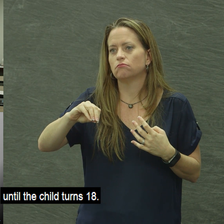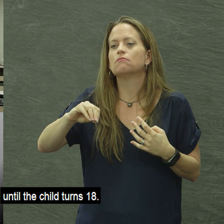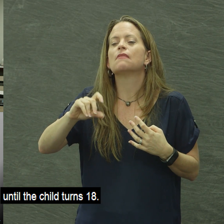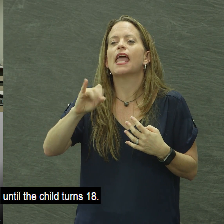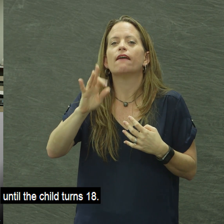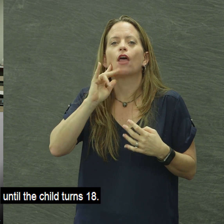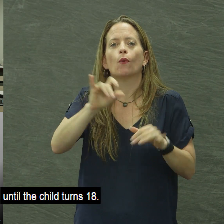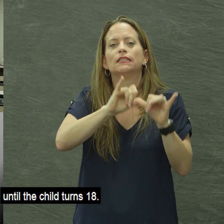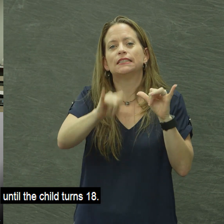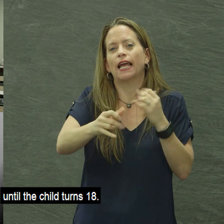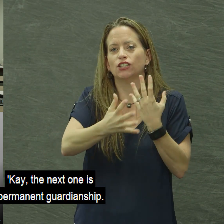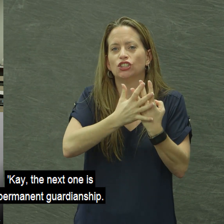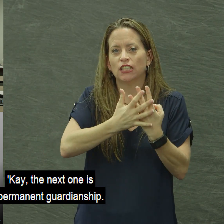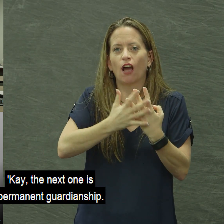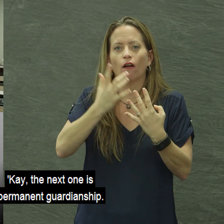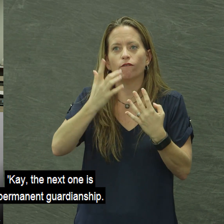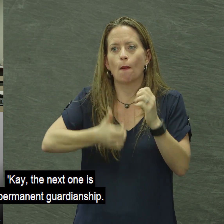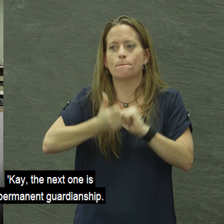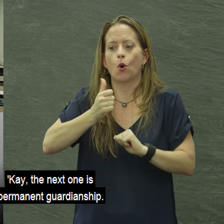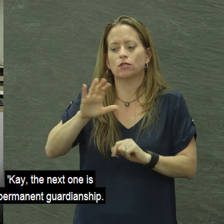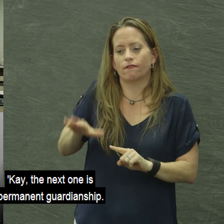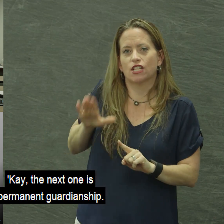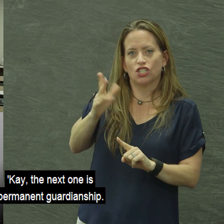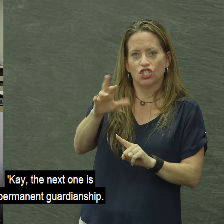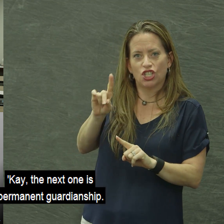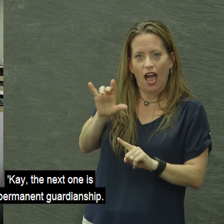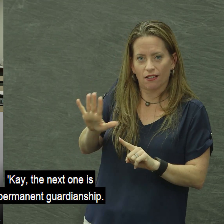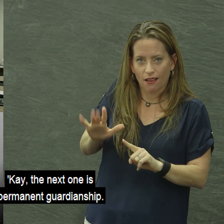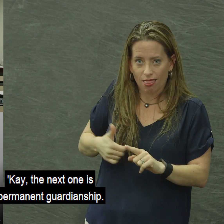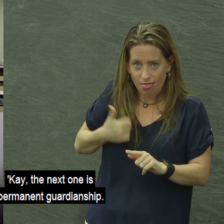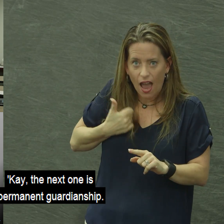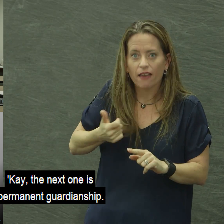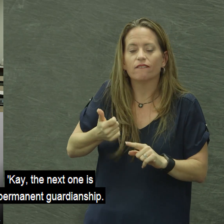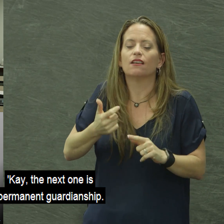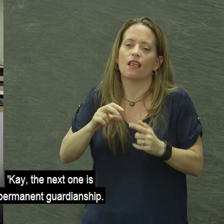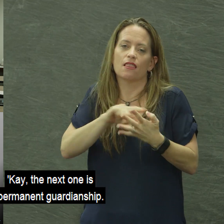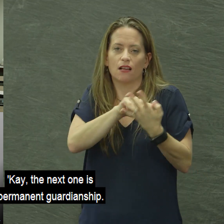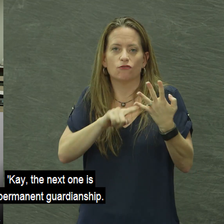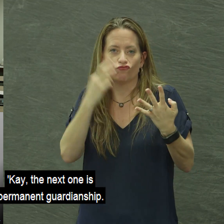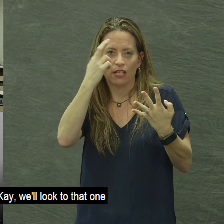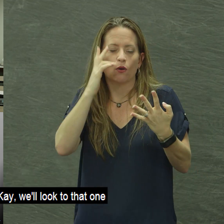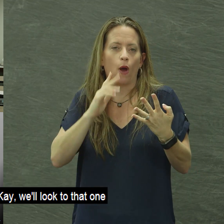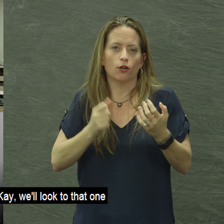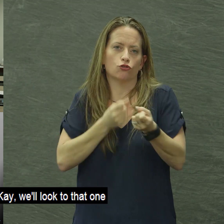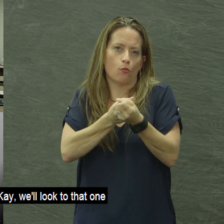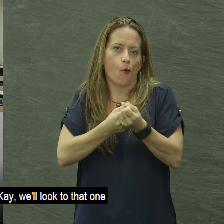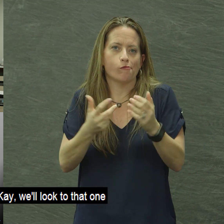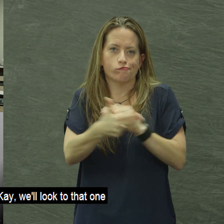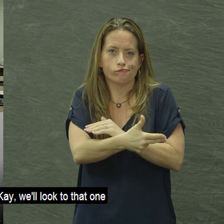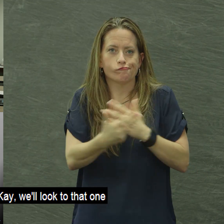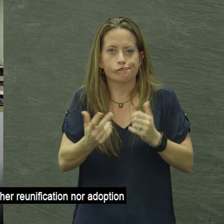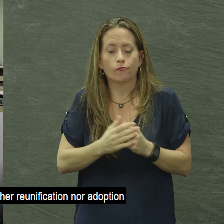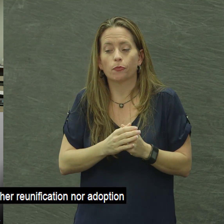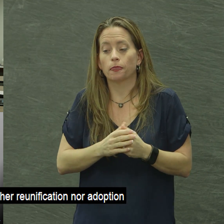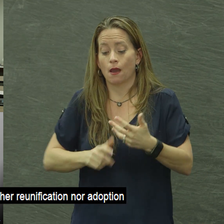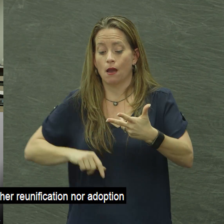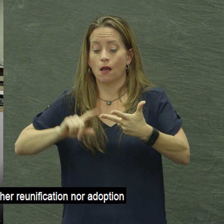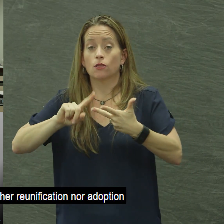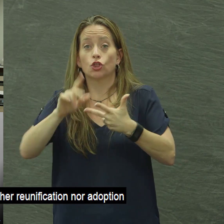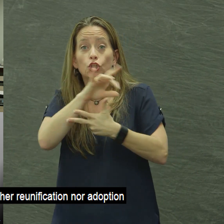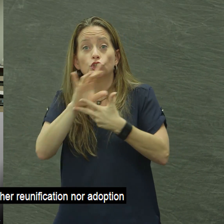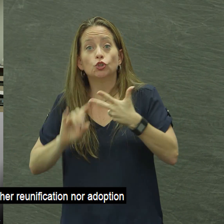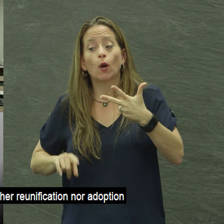18. Okay. The next one is permanent guardianship. Okay, we'll look to that one if